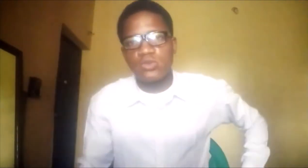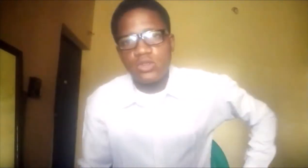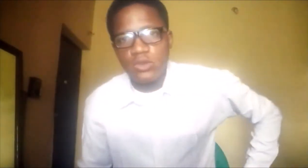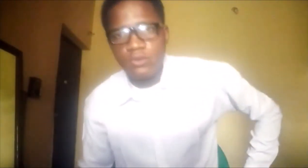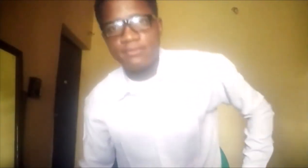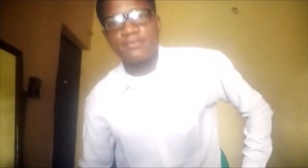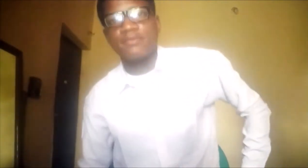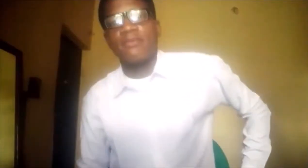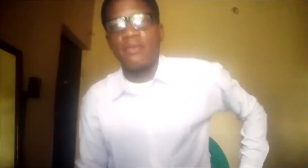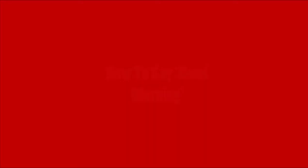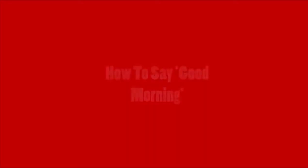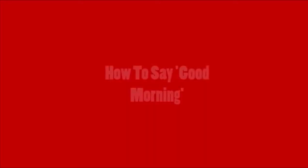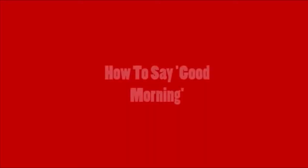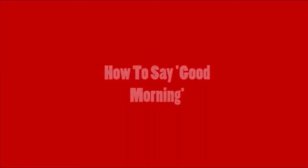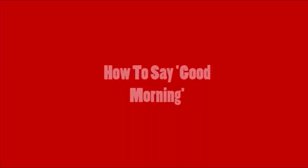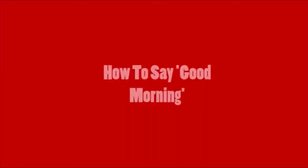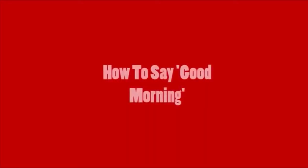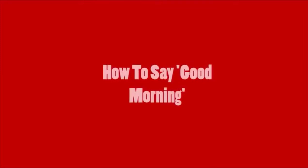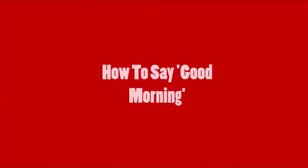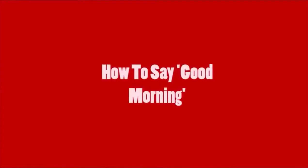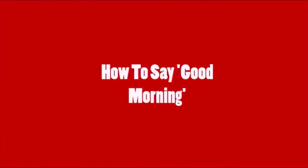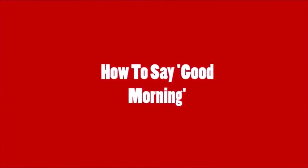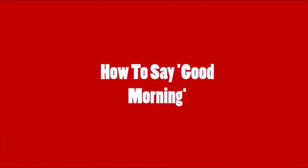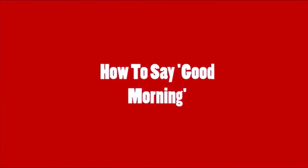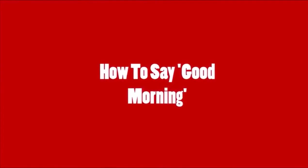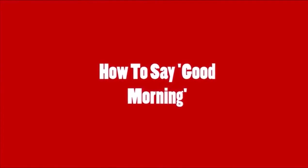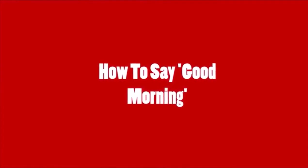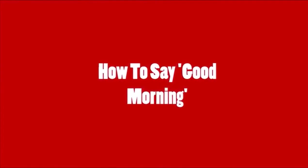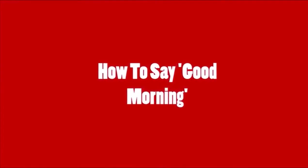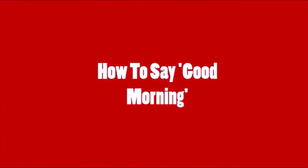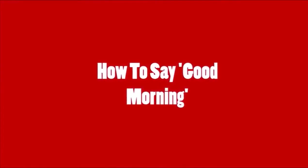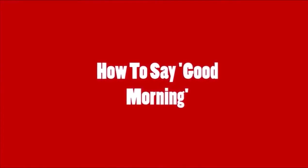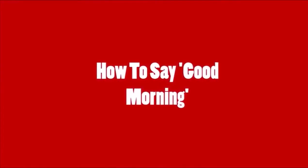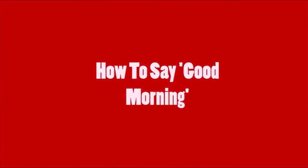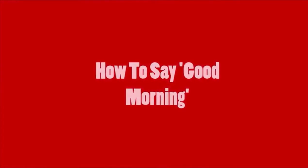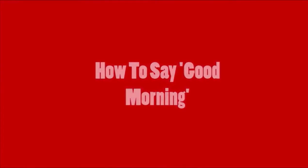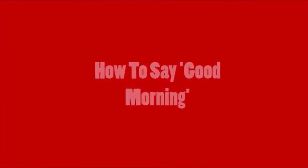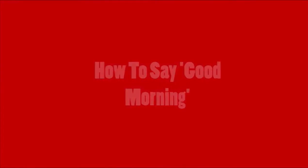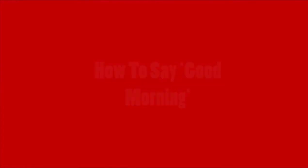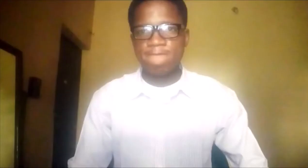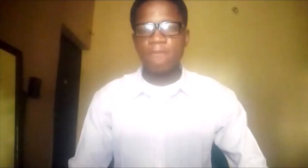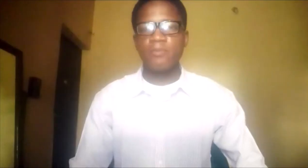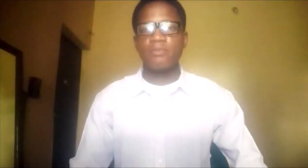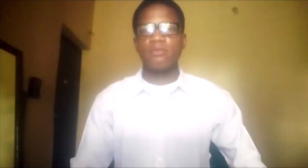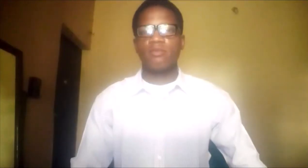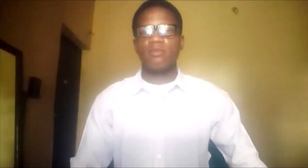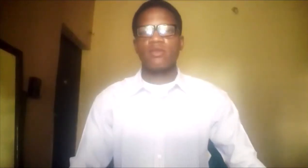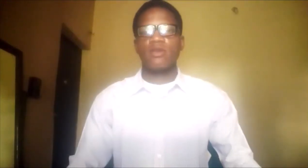know. How to say good morning in sign language.